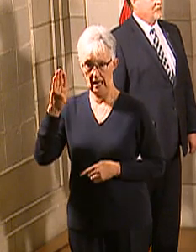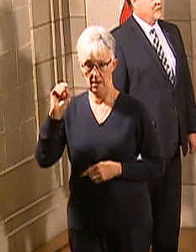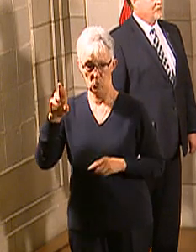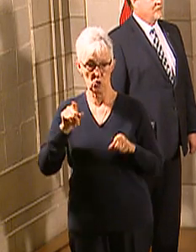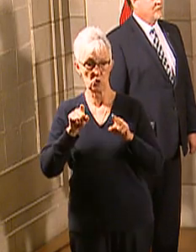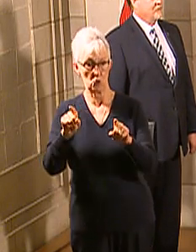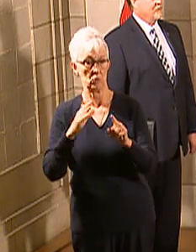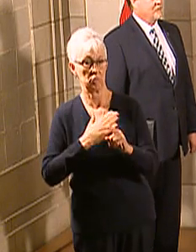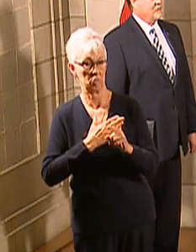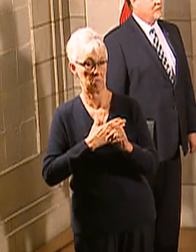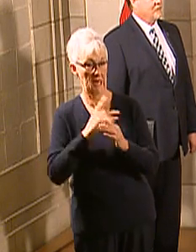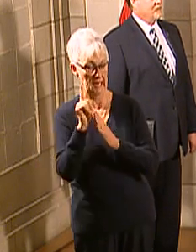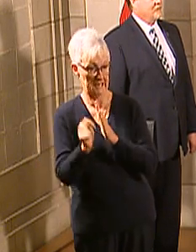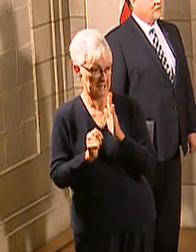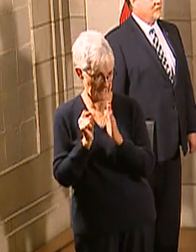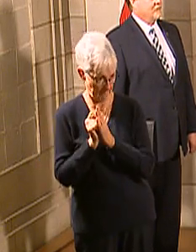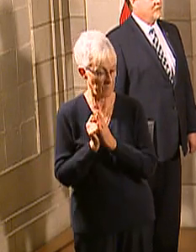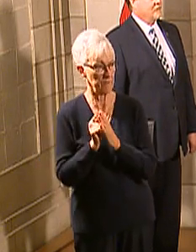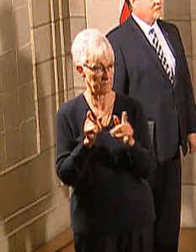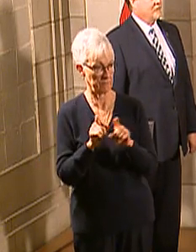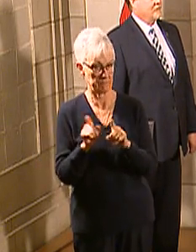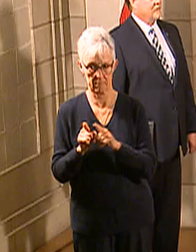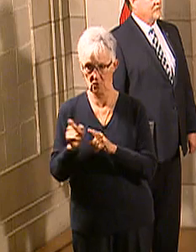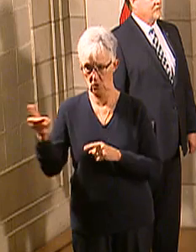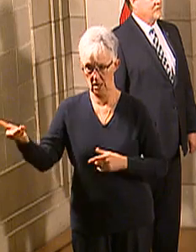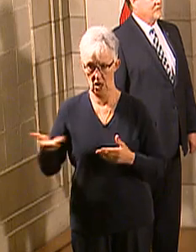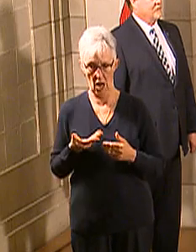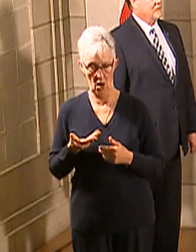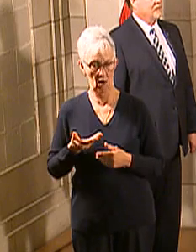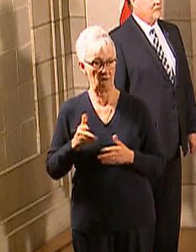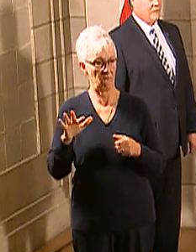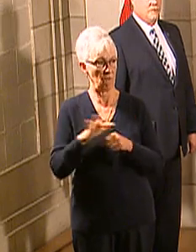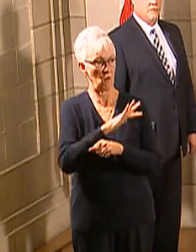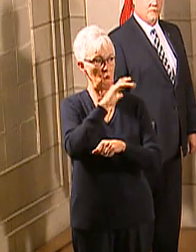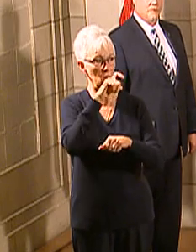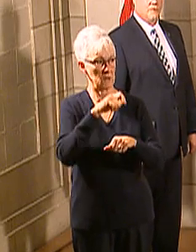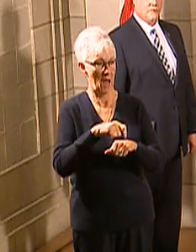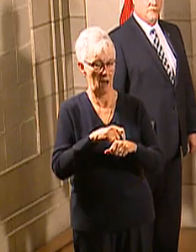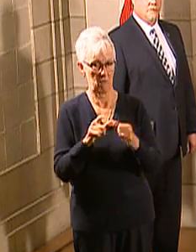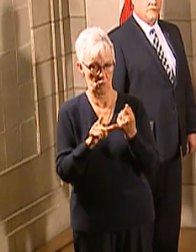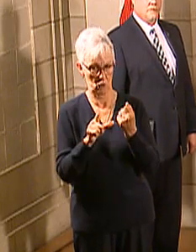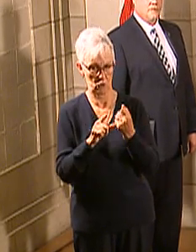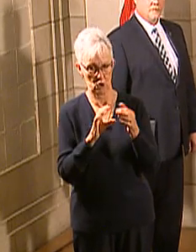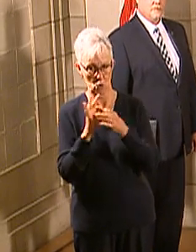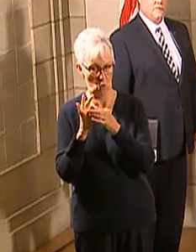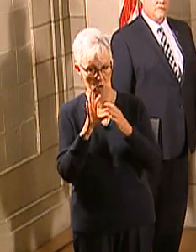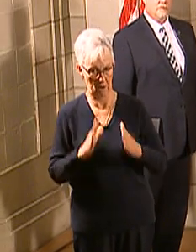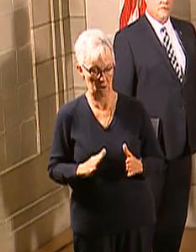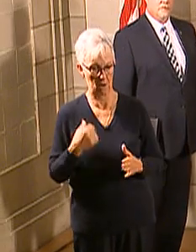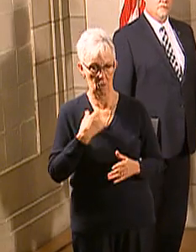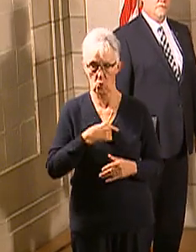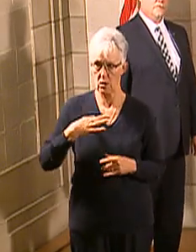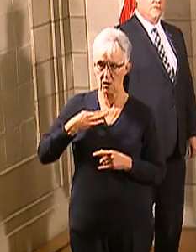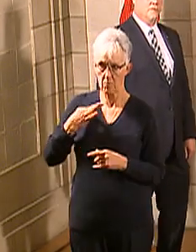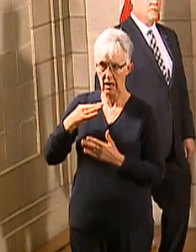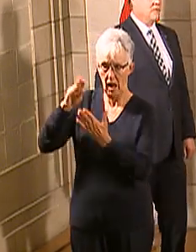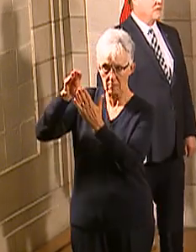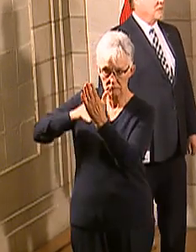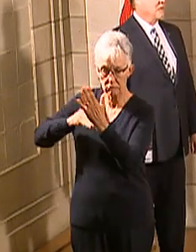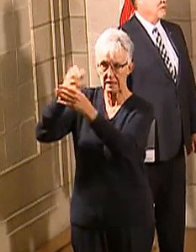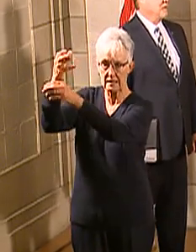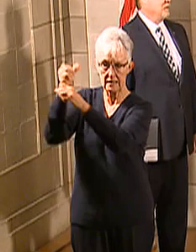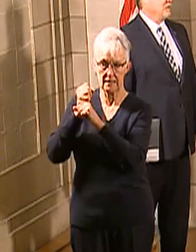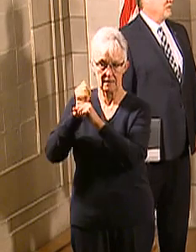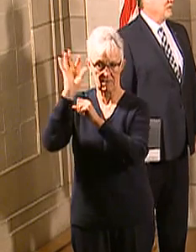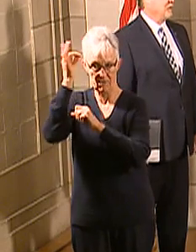this administration, has also hired a full-time apprenticeship coordinator. We've applied for federal grants. We have aid that we would